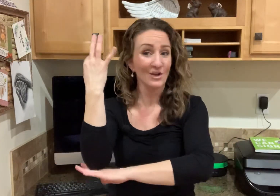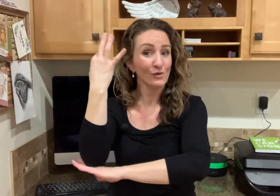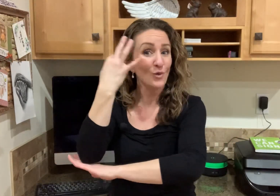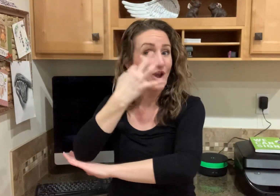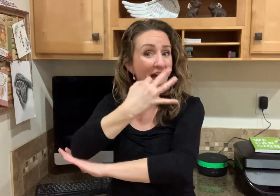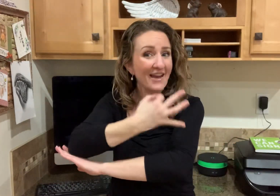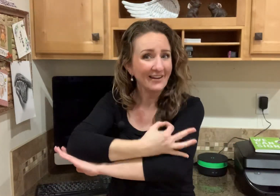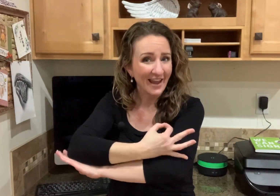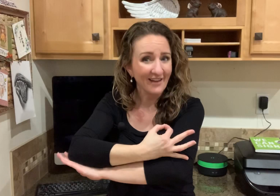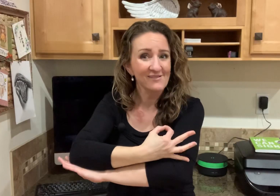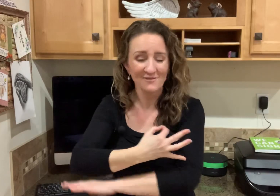So 9 days.